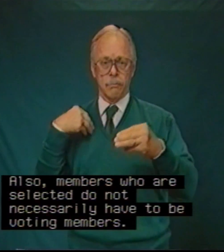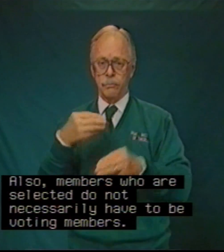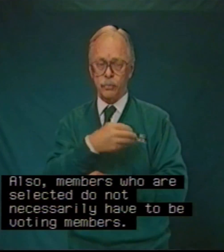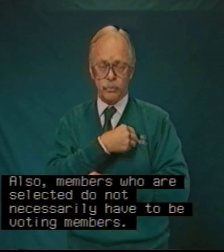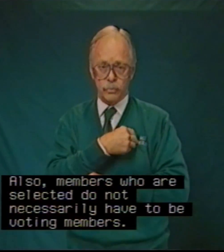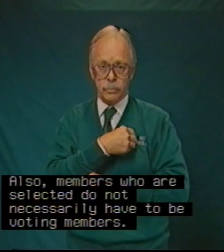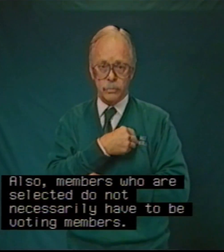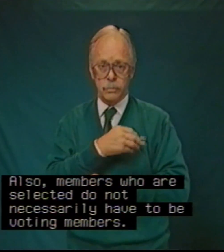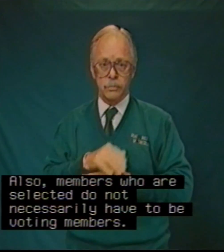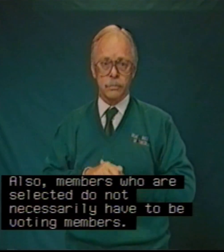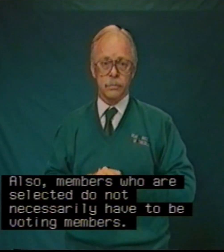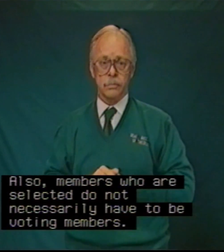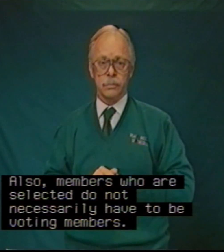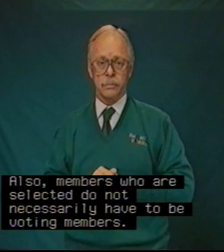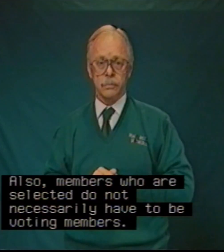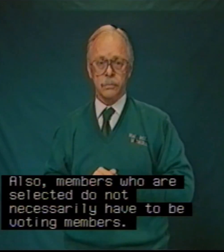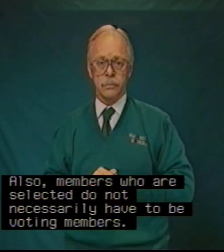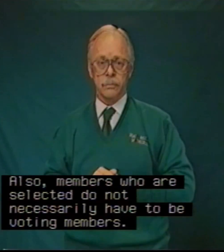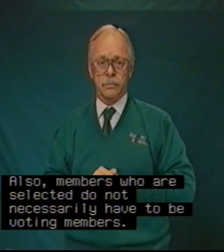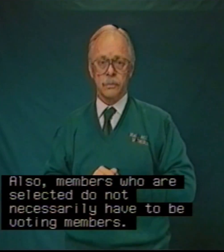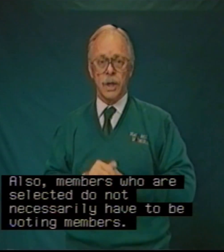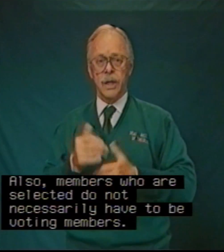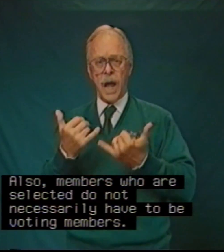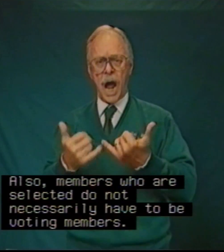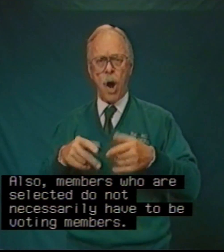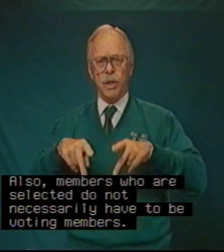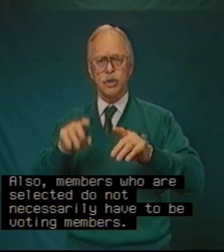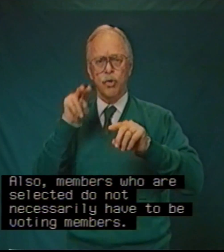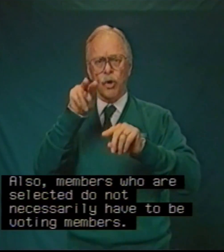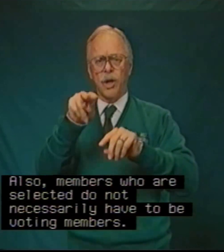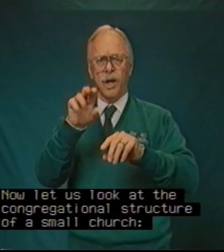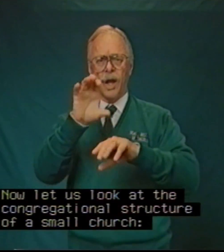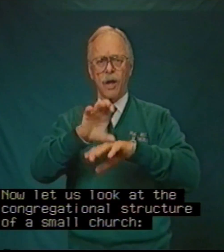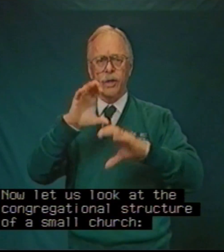let's look at the congregational structure of a small church.